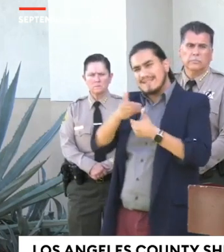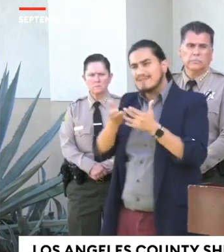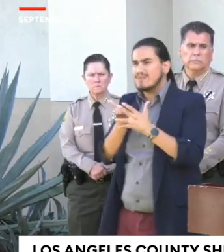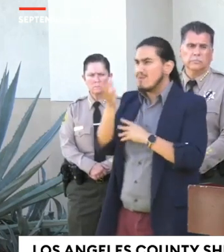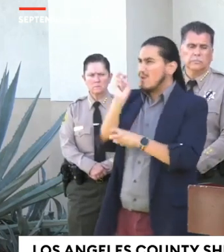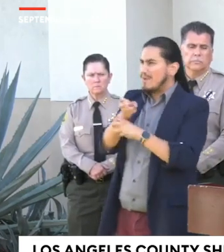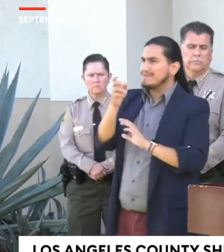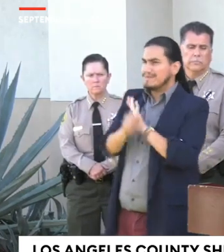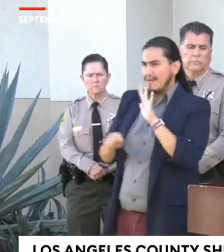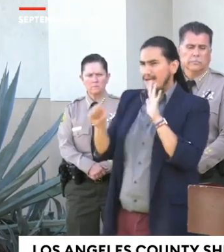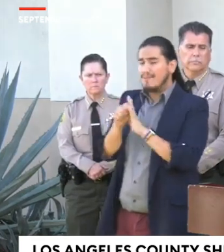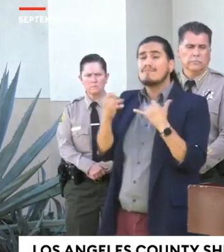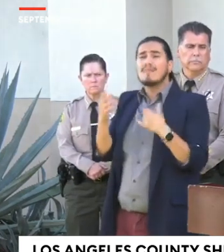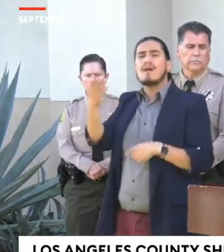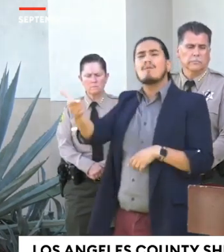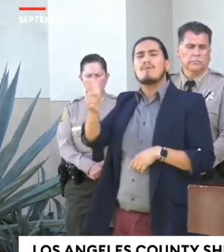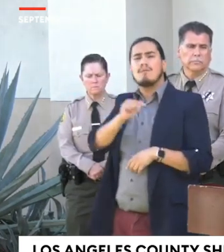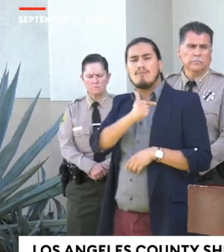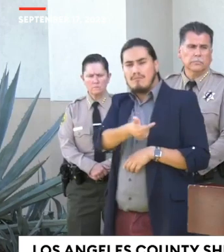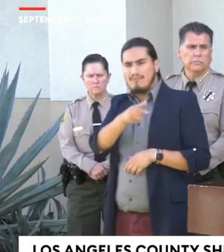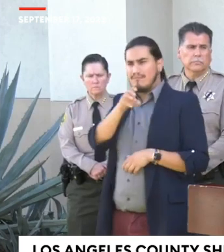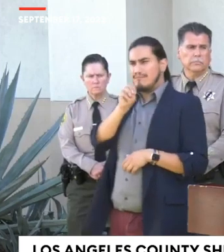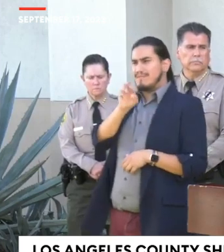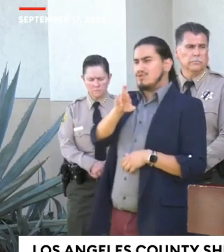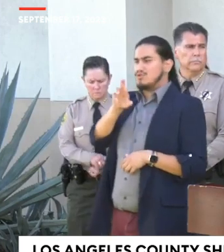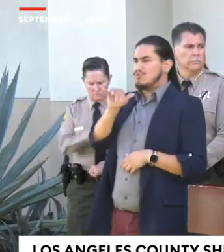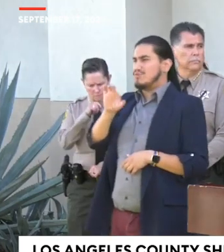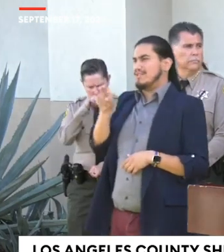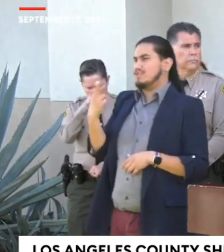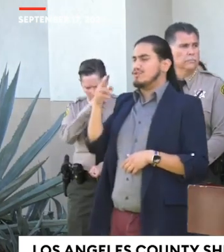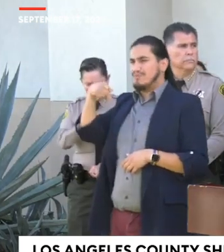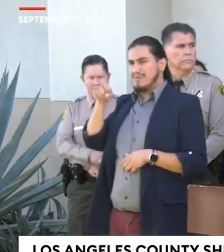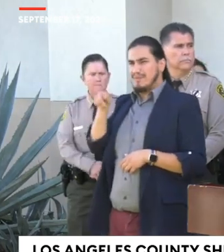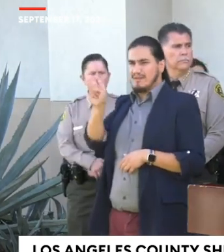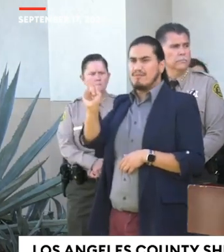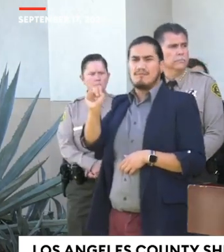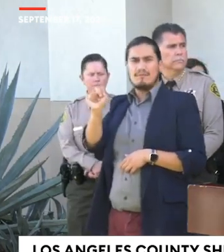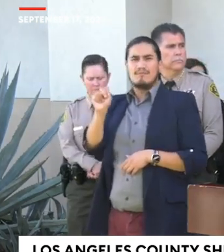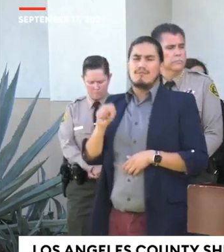I would like to bring up Mr. Rich Pippin, the president of ALADS. Thank you so much.